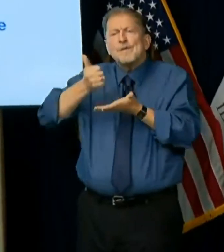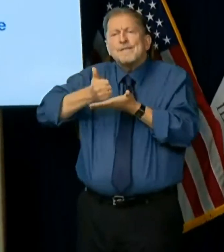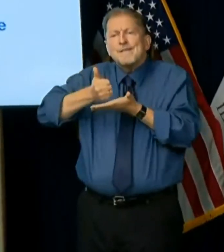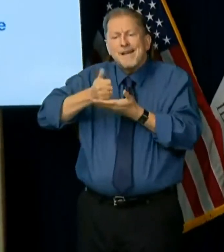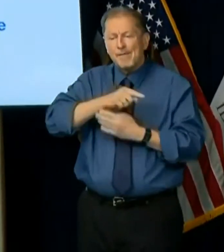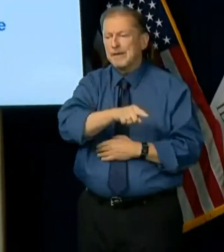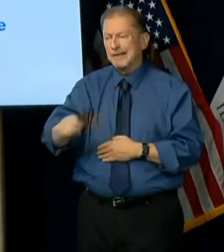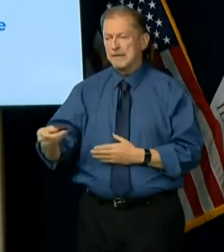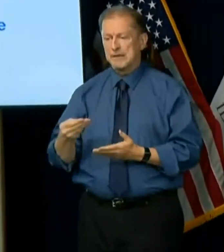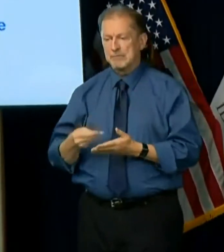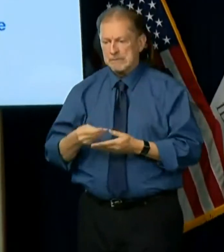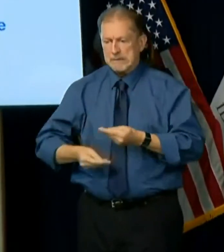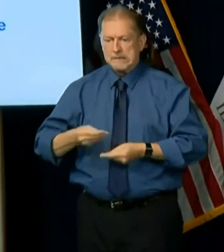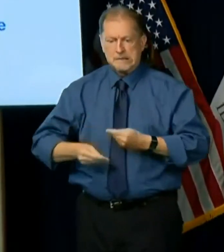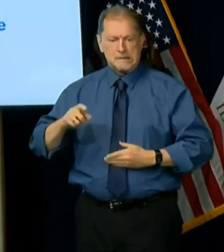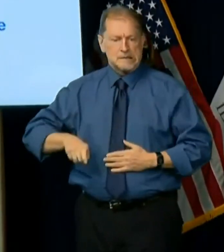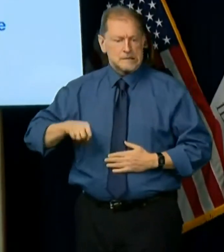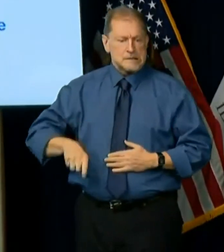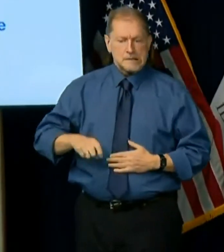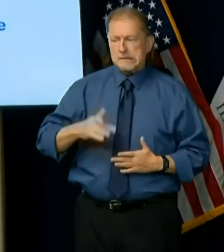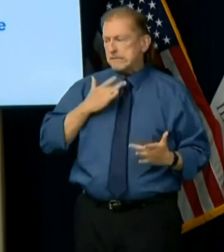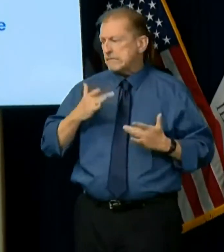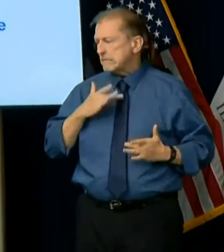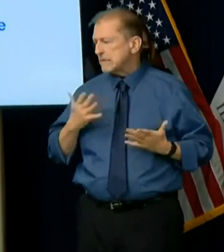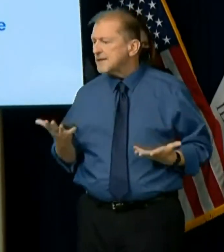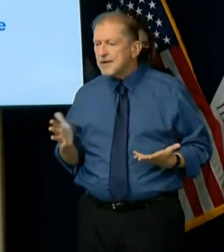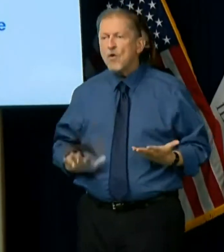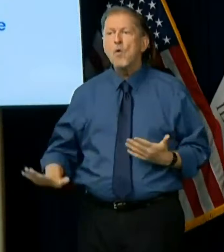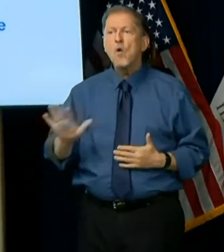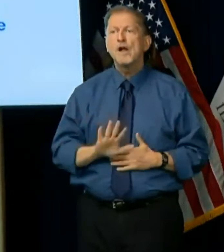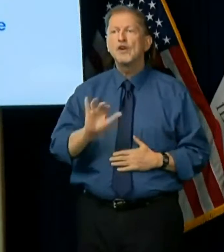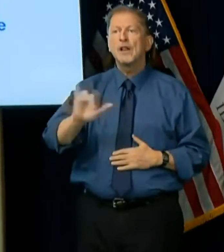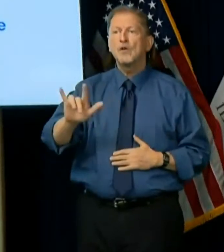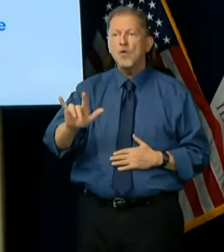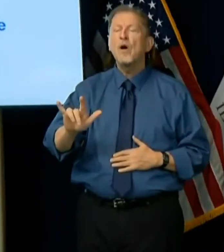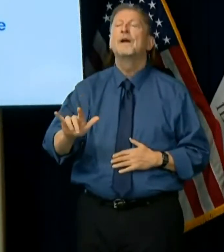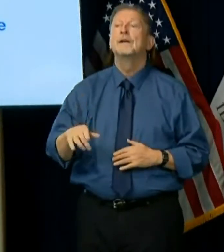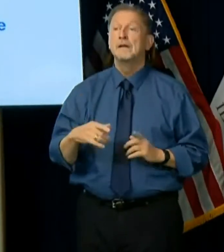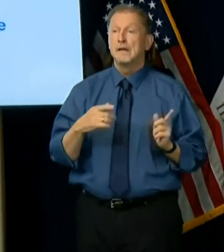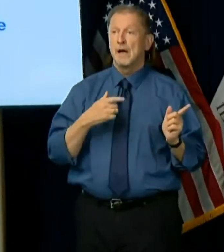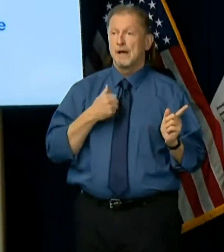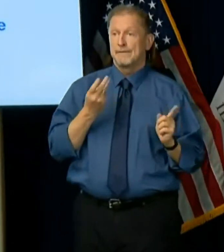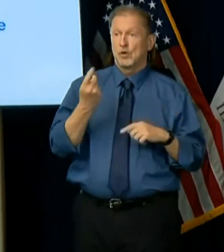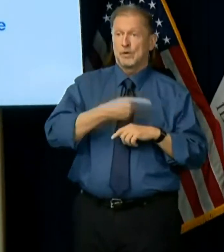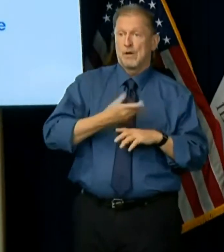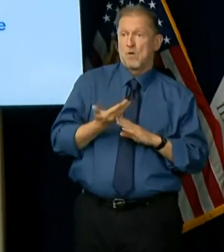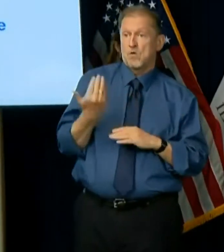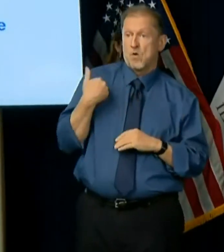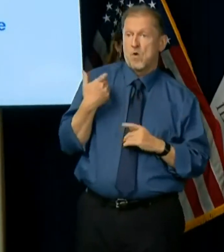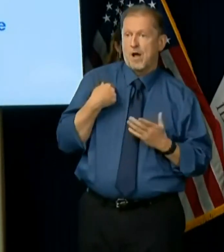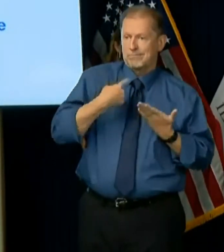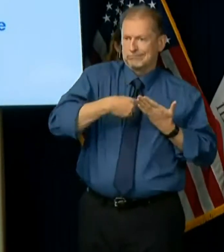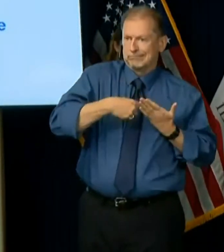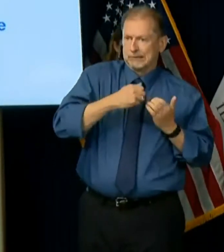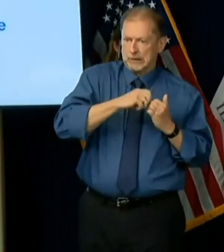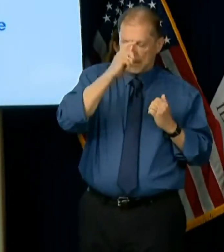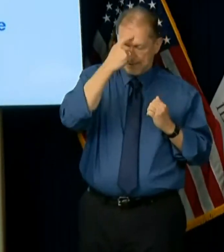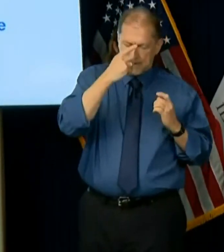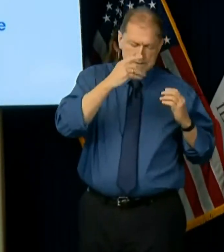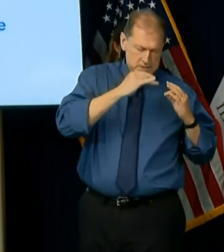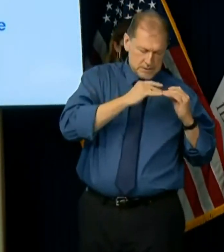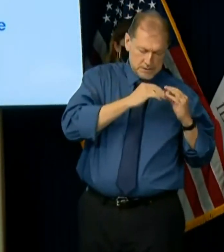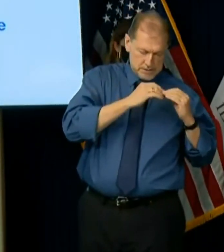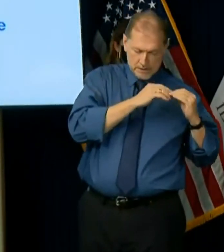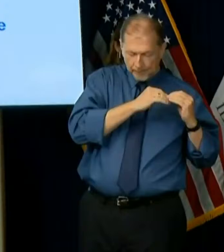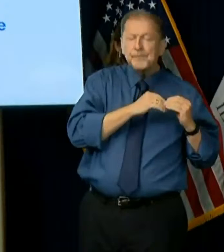support for our communities across our state. Since I last joined the Governor just a few days ago, we've continued to make good progress on ensuring funds